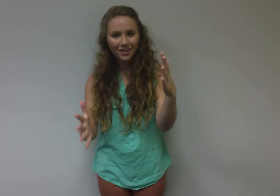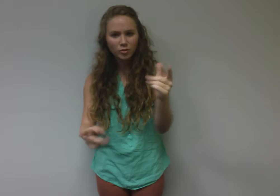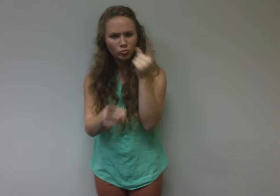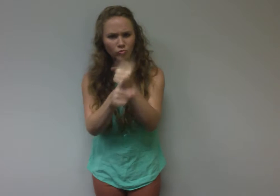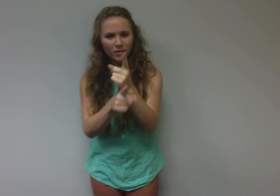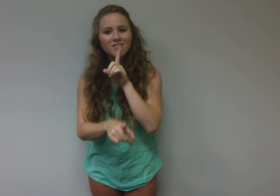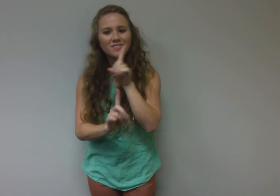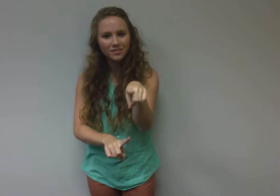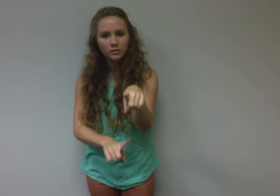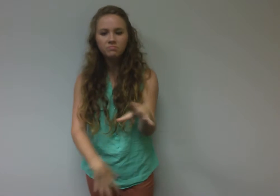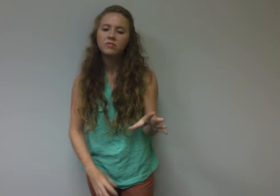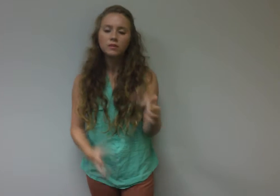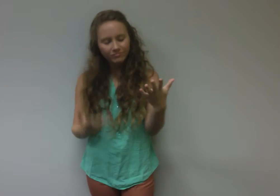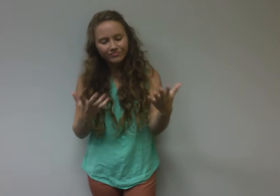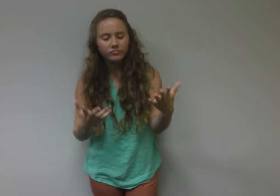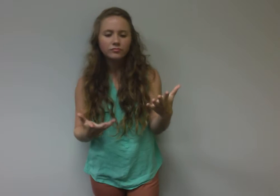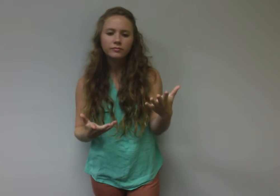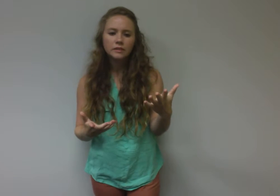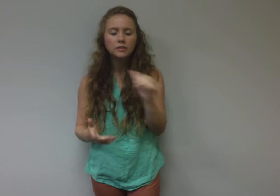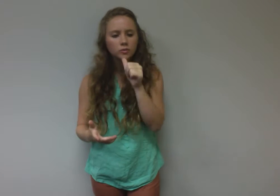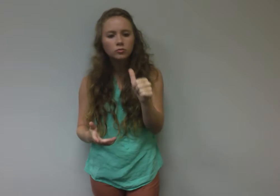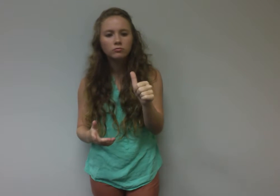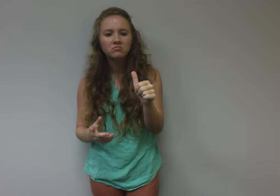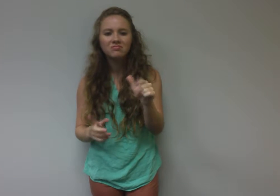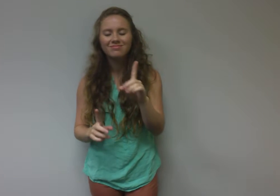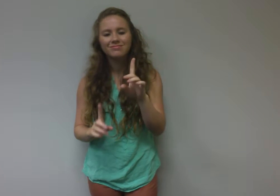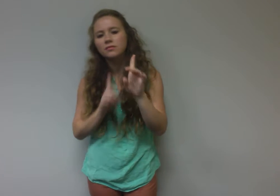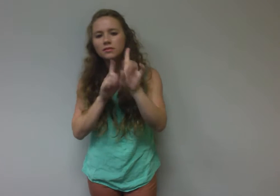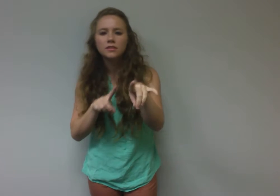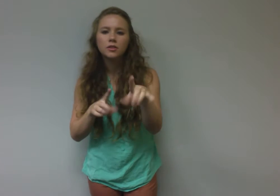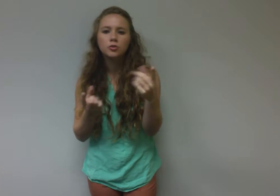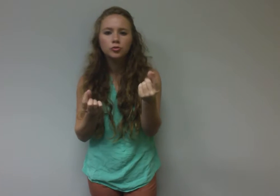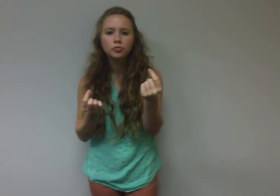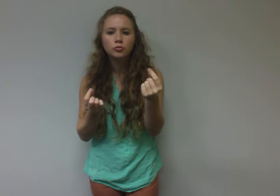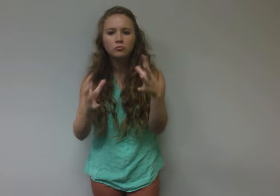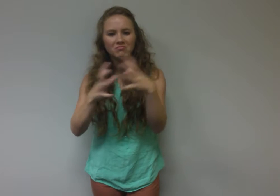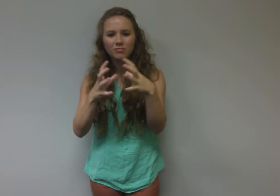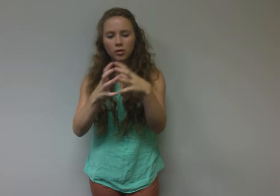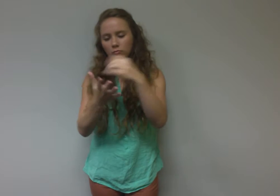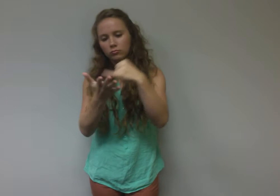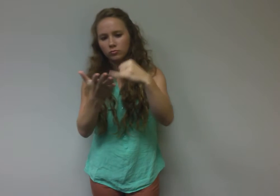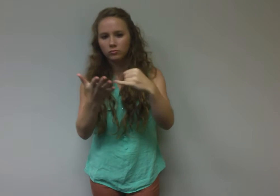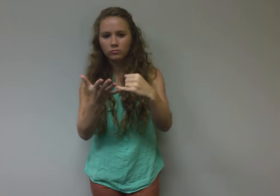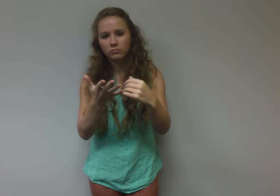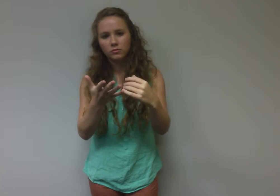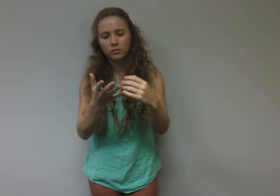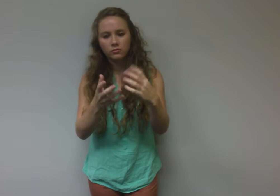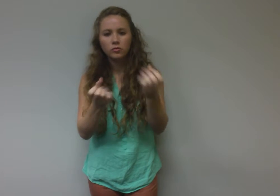take you a long time. But hey, if you ever get confused, it's better to take a long time than to get it wrong. And let's think about another way of representing this, because I think